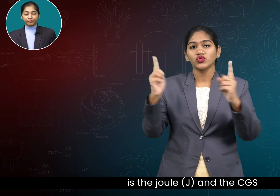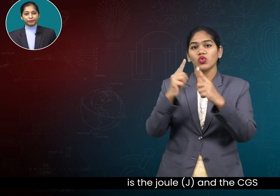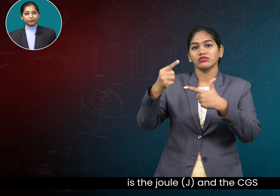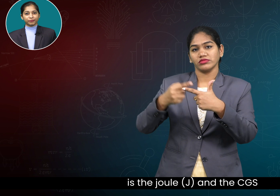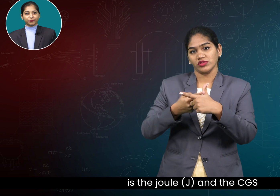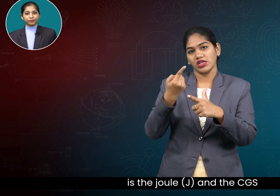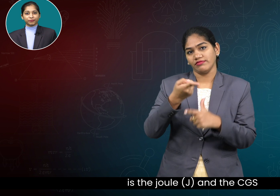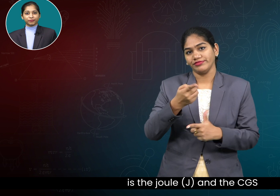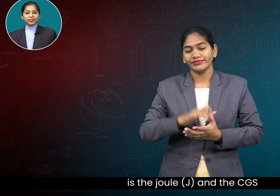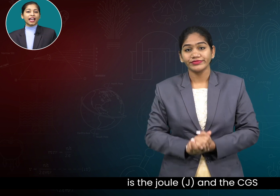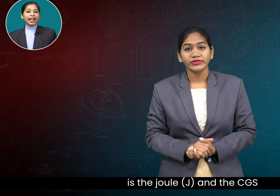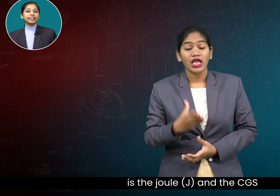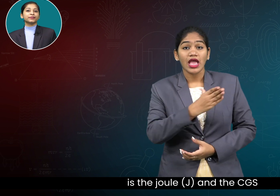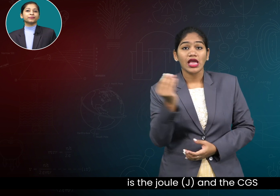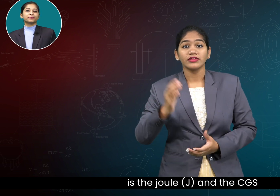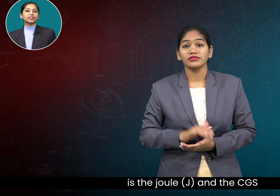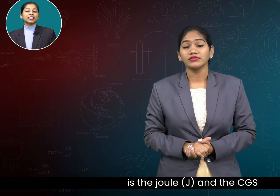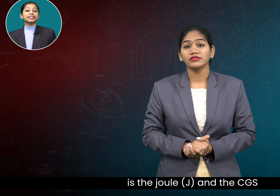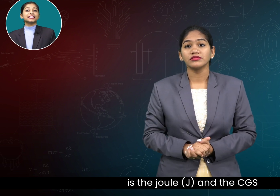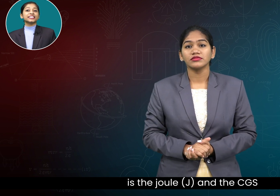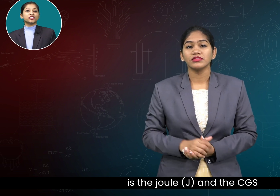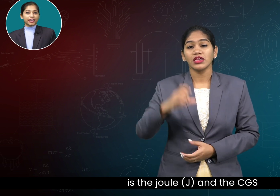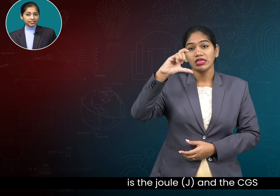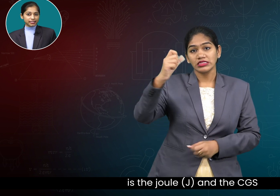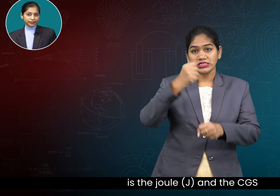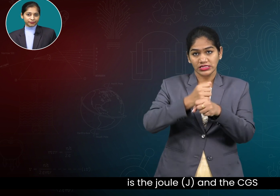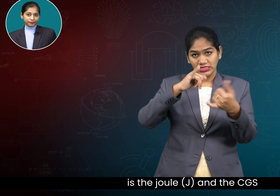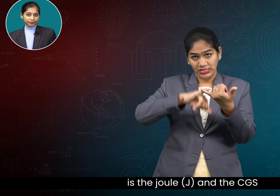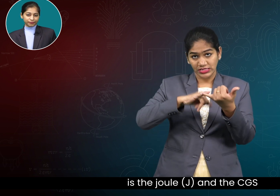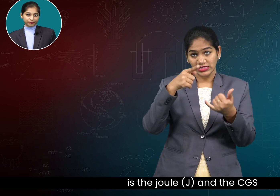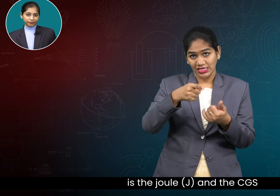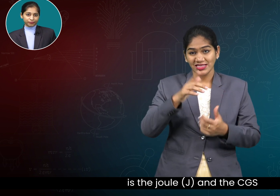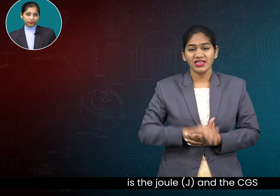J, and the CGS